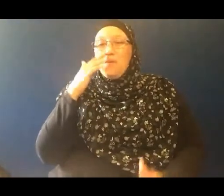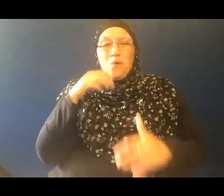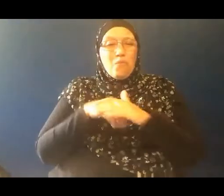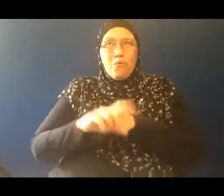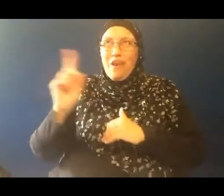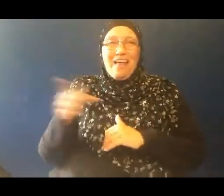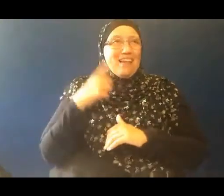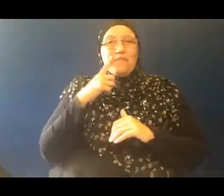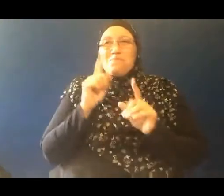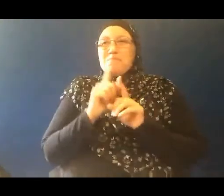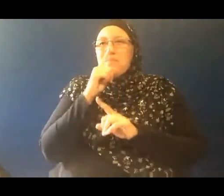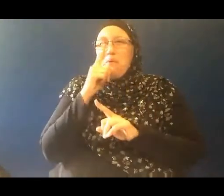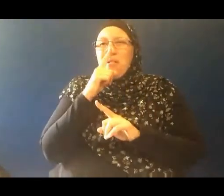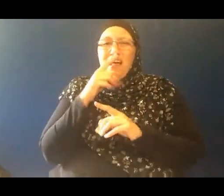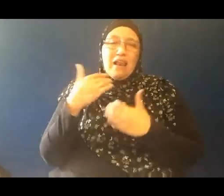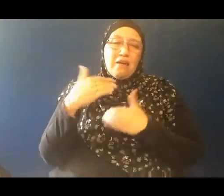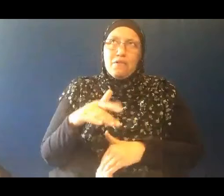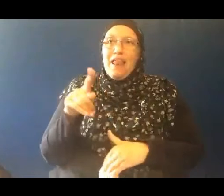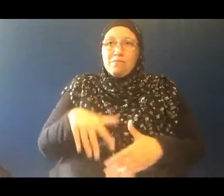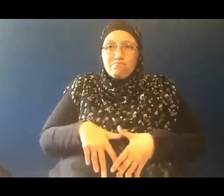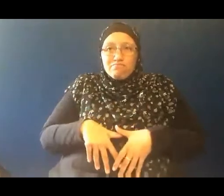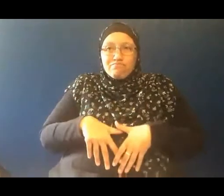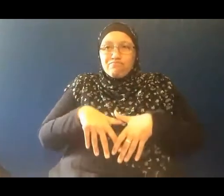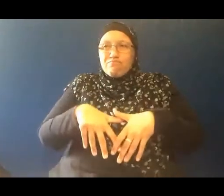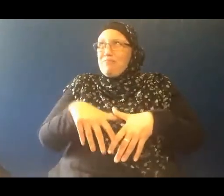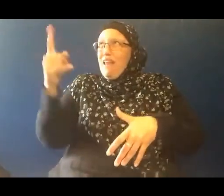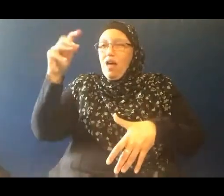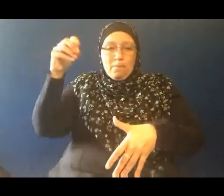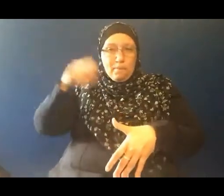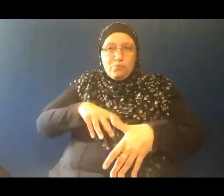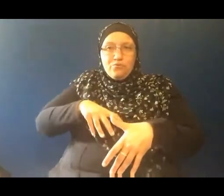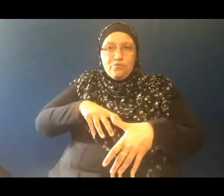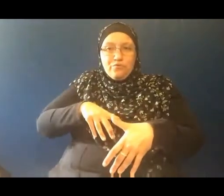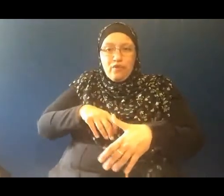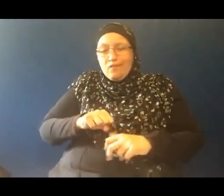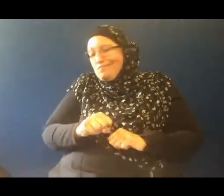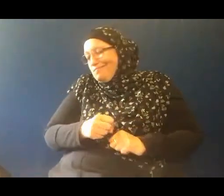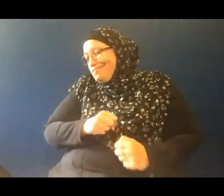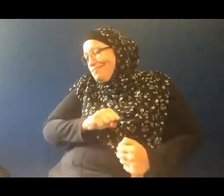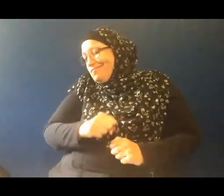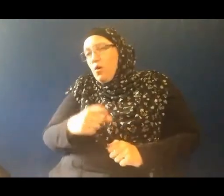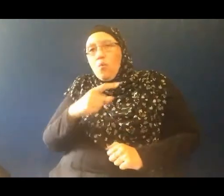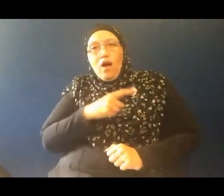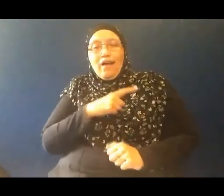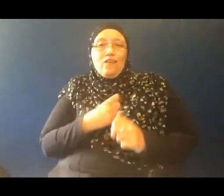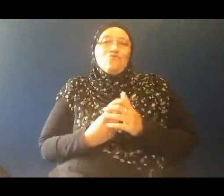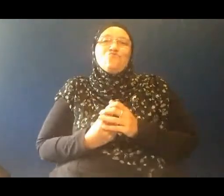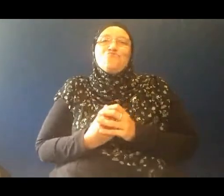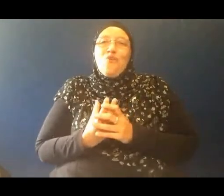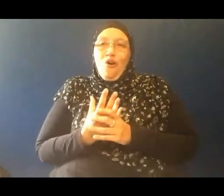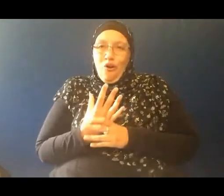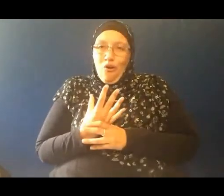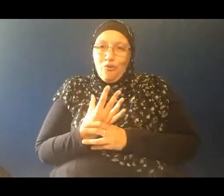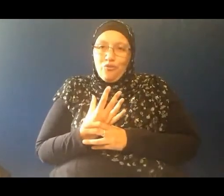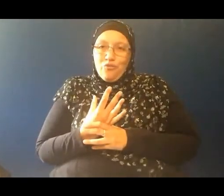Like when you are in the womb of the mother, you are placed in the womb of the mother for the purpose of growing, for the